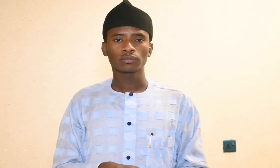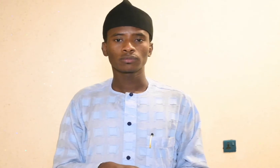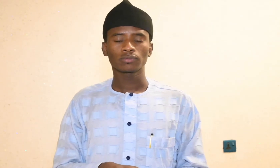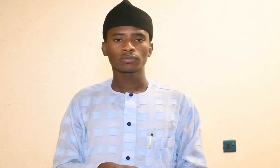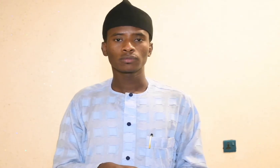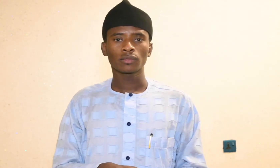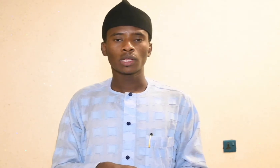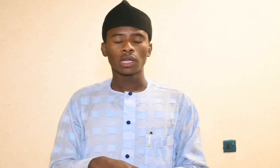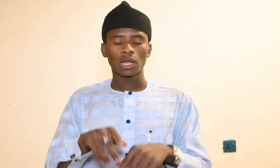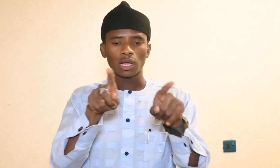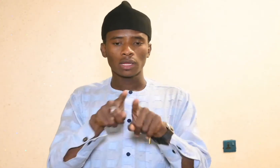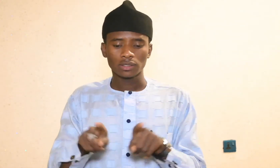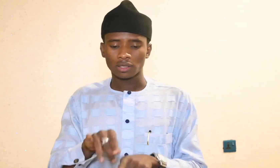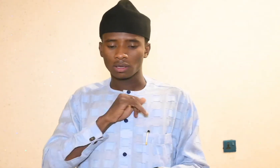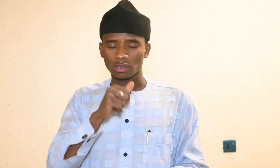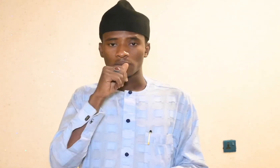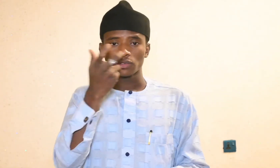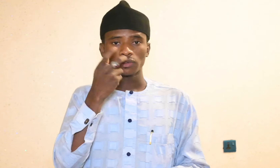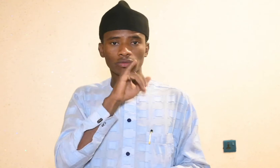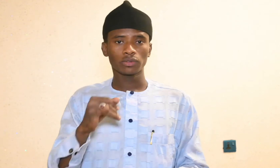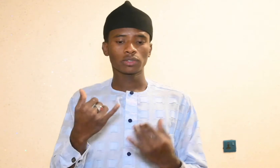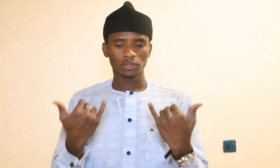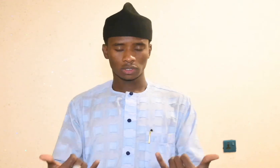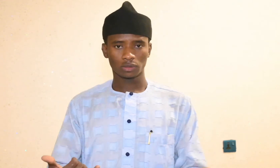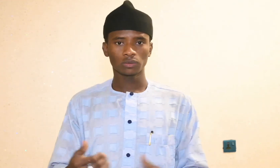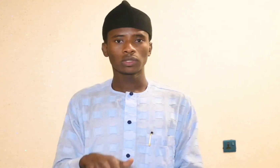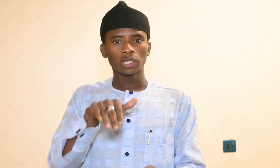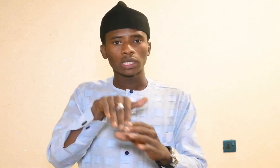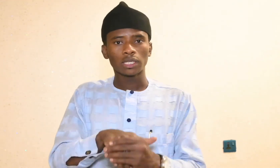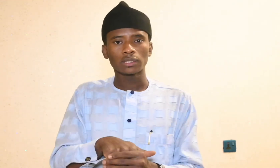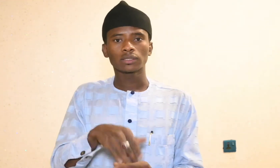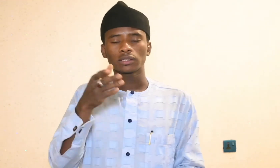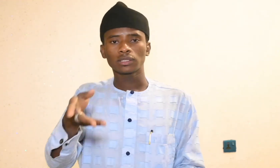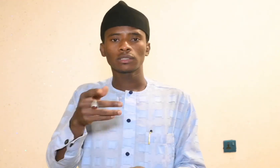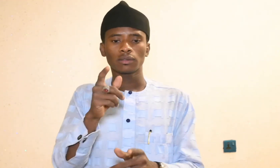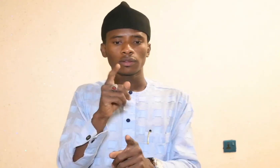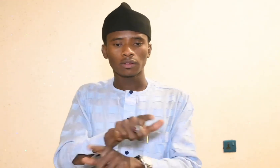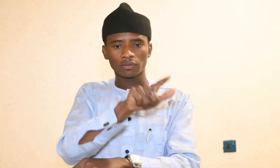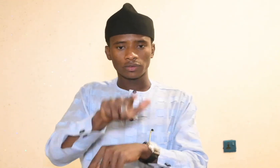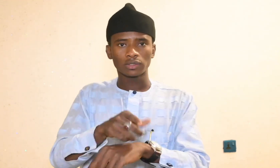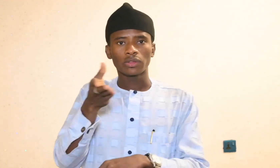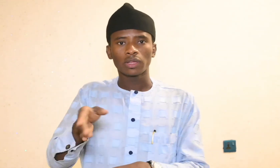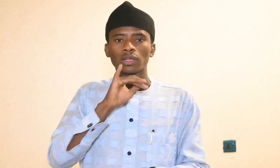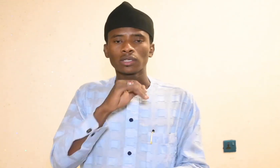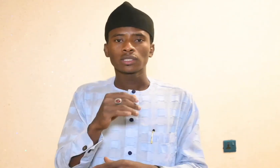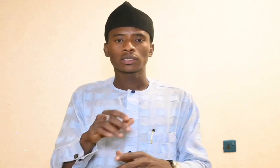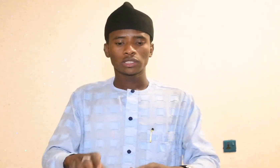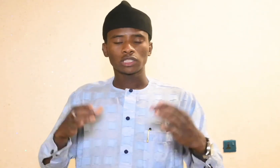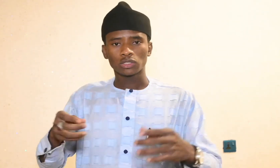As I'm speaking right now, in the field, there is an opportunity to recruit 148 volunteers